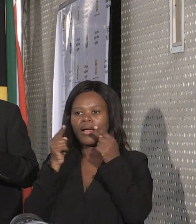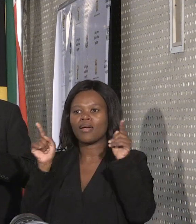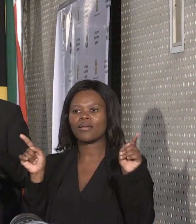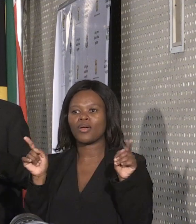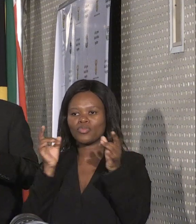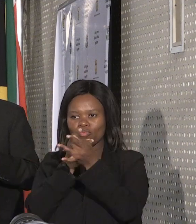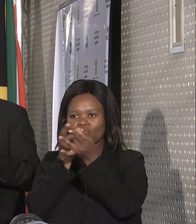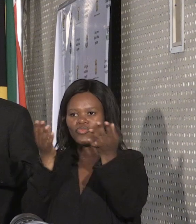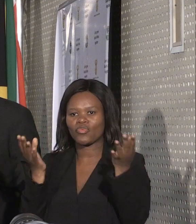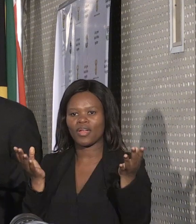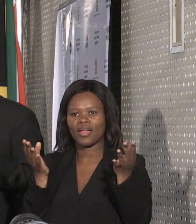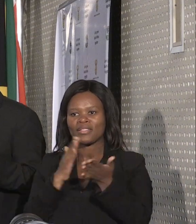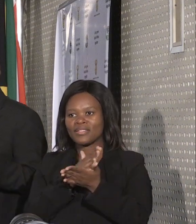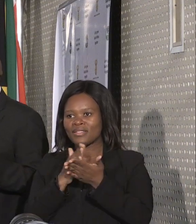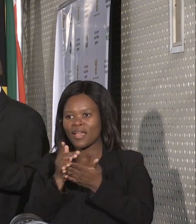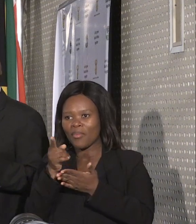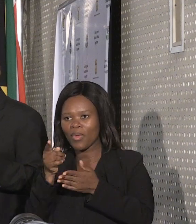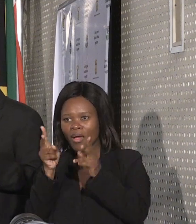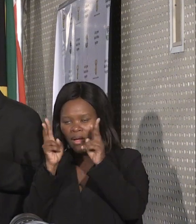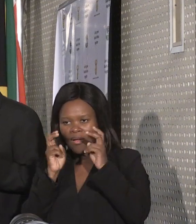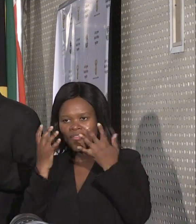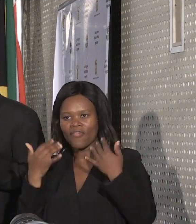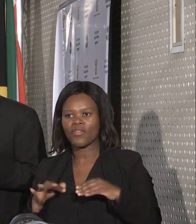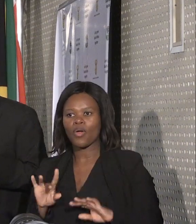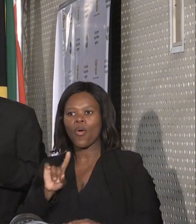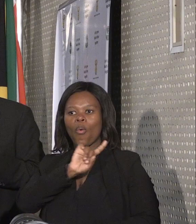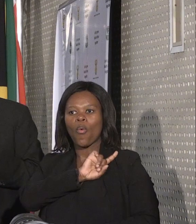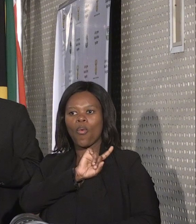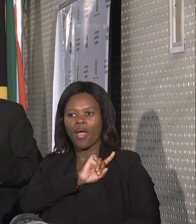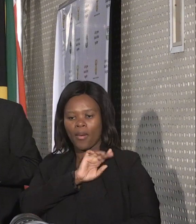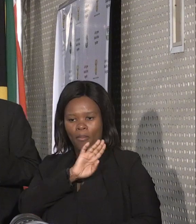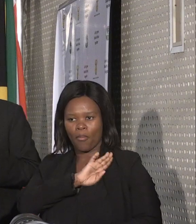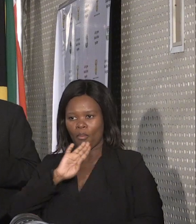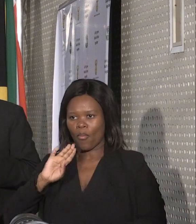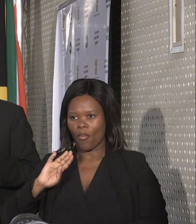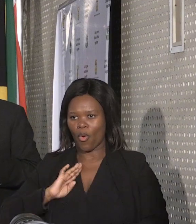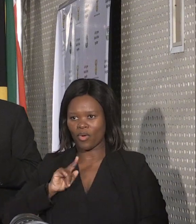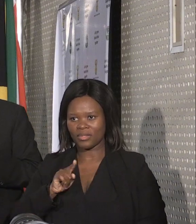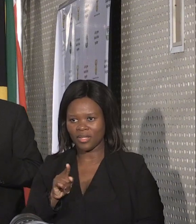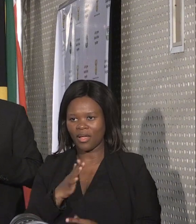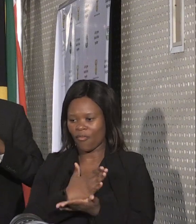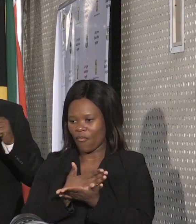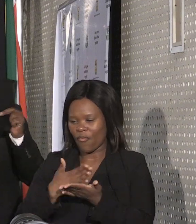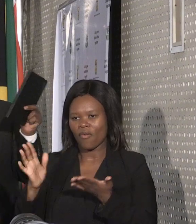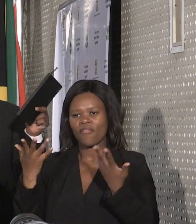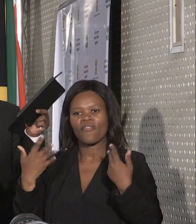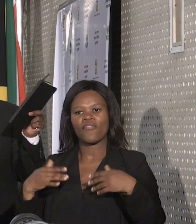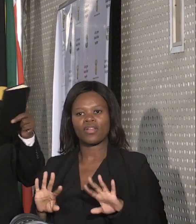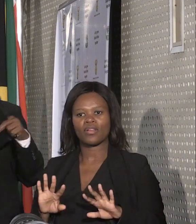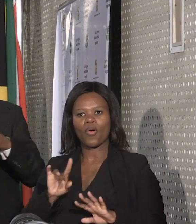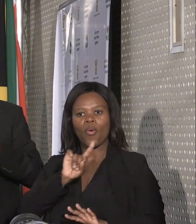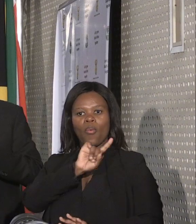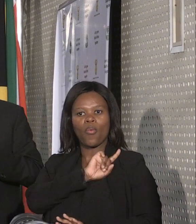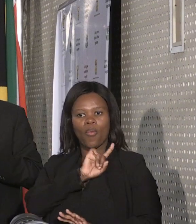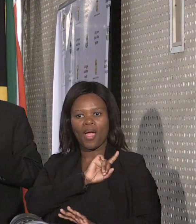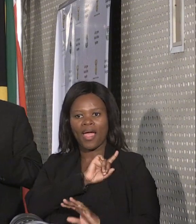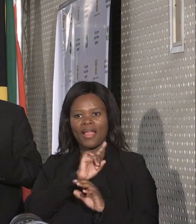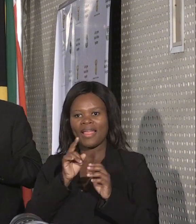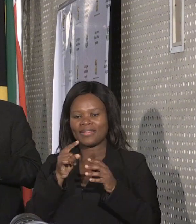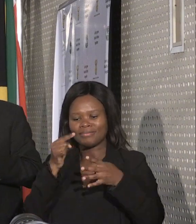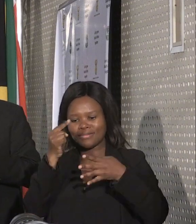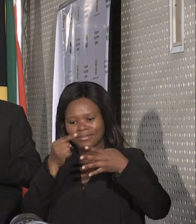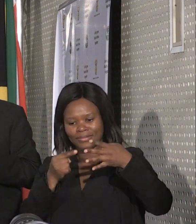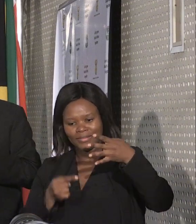it, with regard to why the board has been has been removed, because of a number of